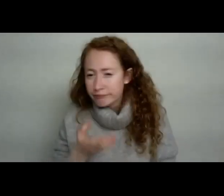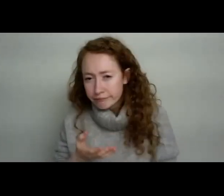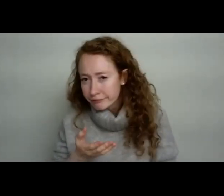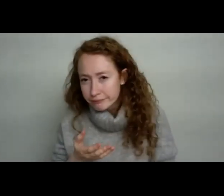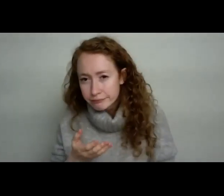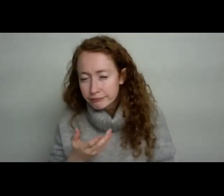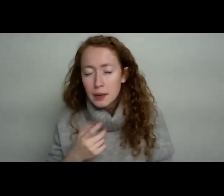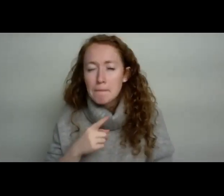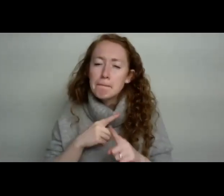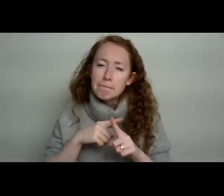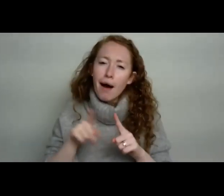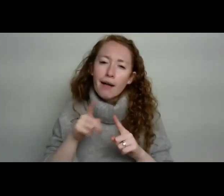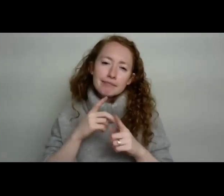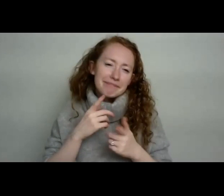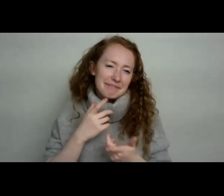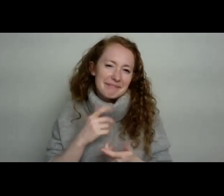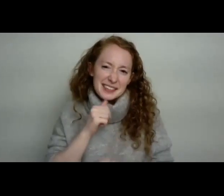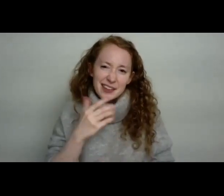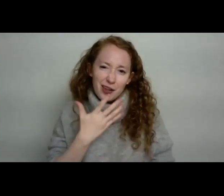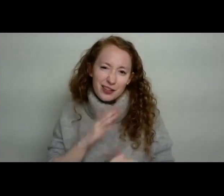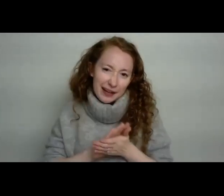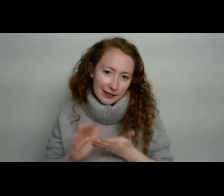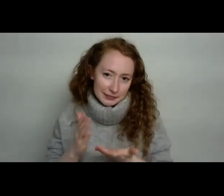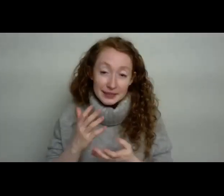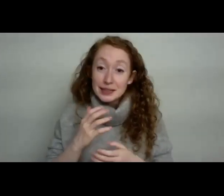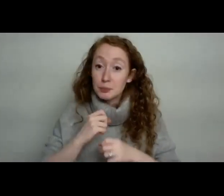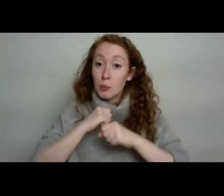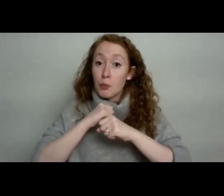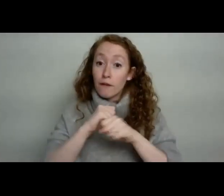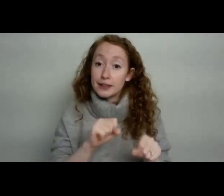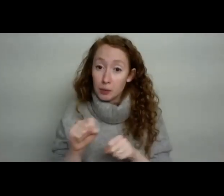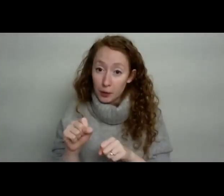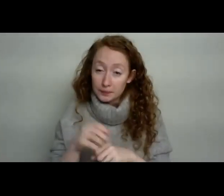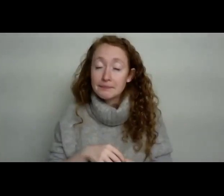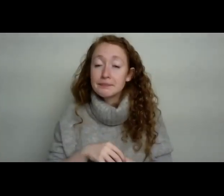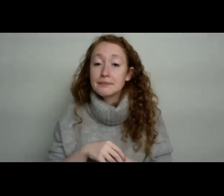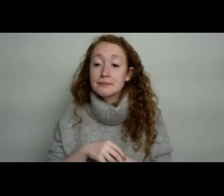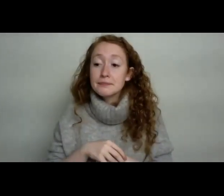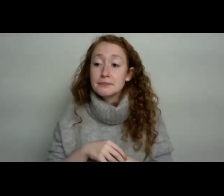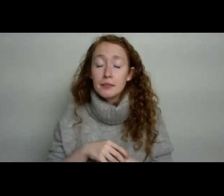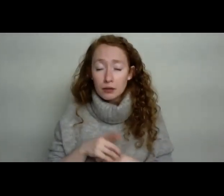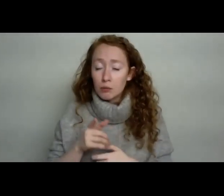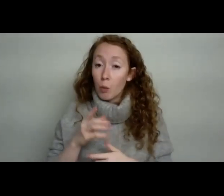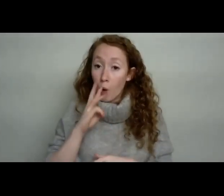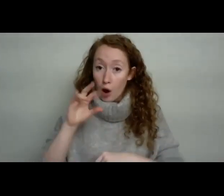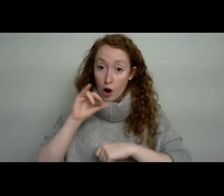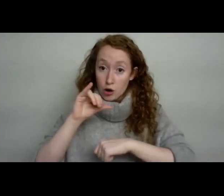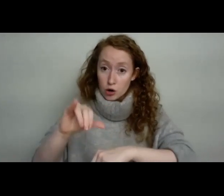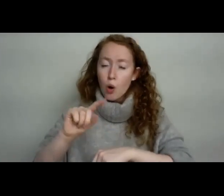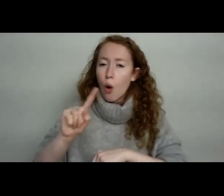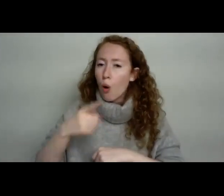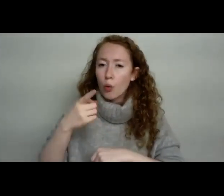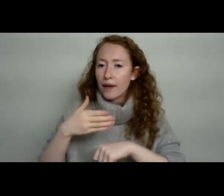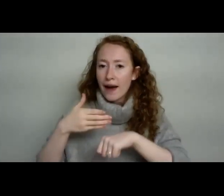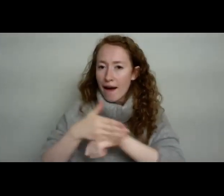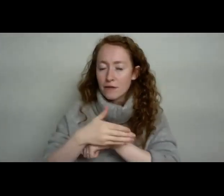very preventable. Same thing as fungus gnats. Just make sure that you're overhead watering only after that top millimeter of